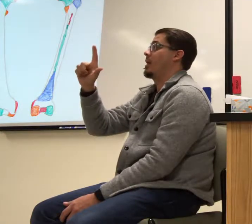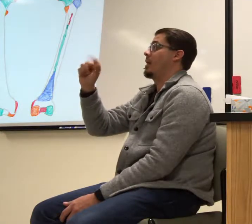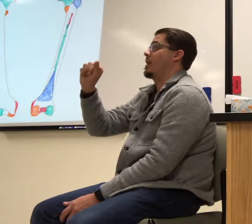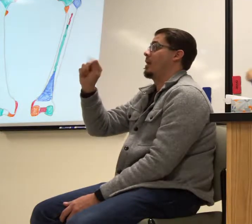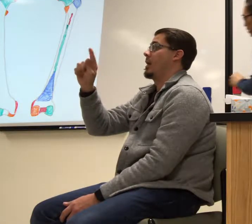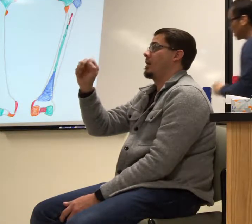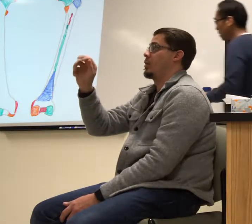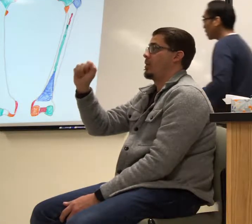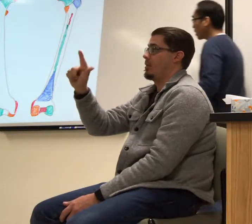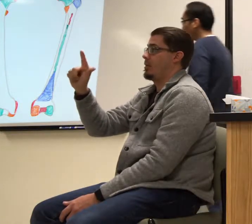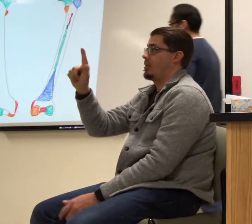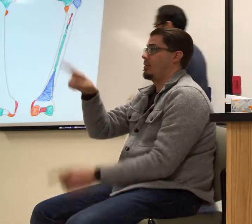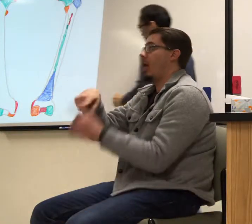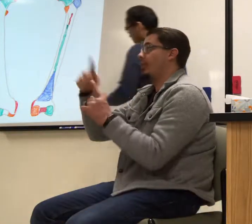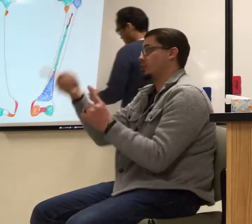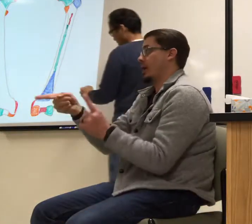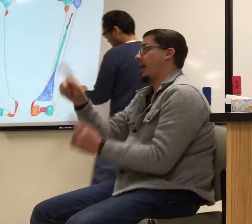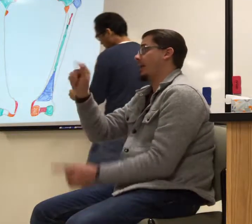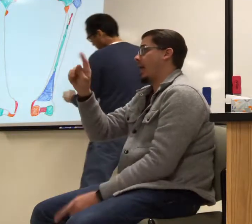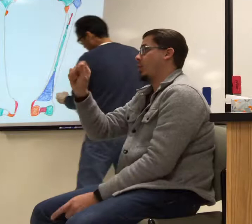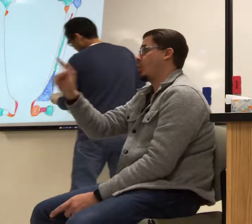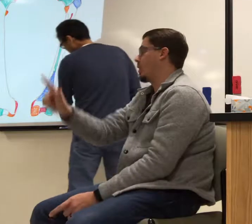on the other side.